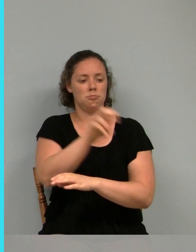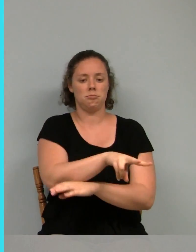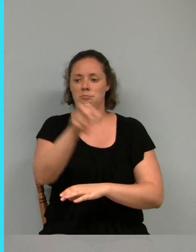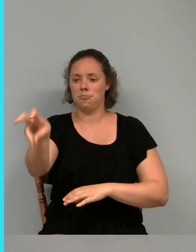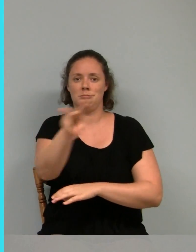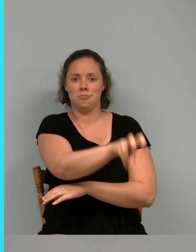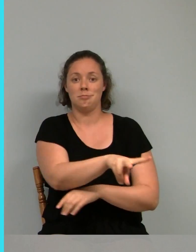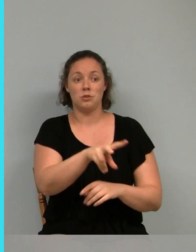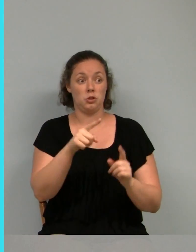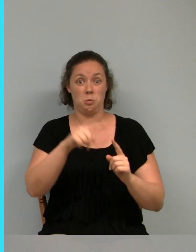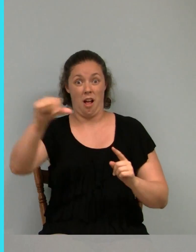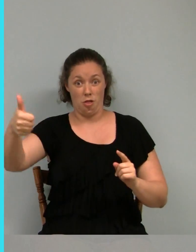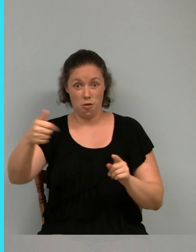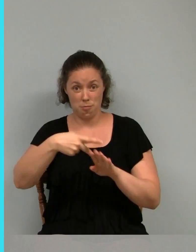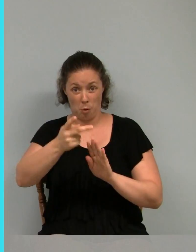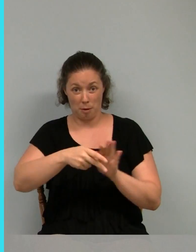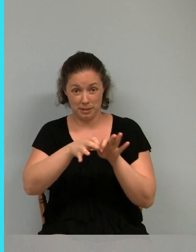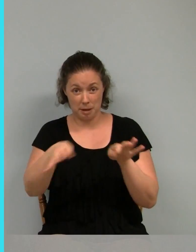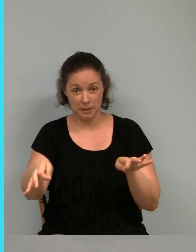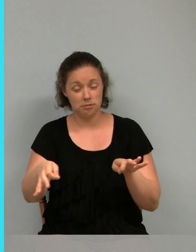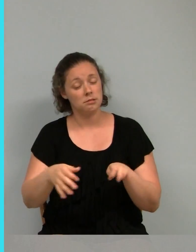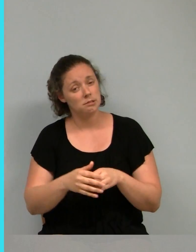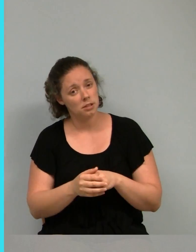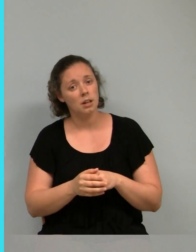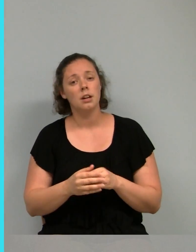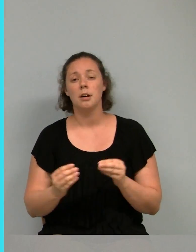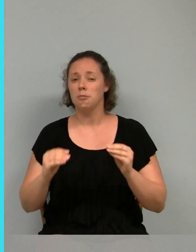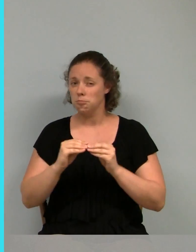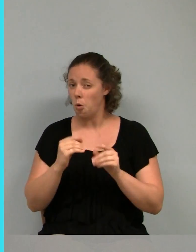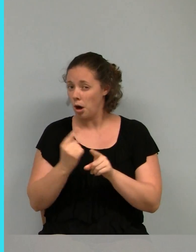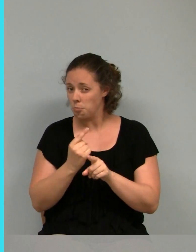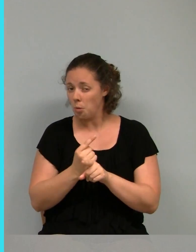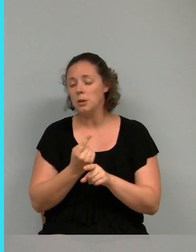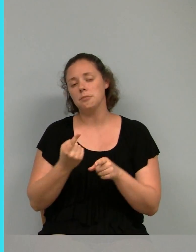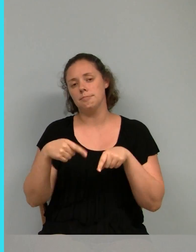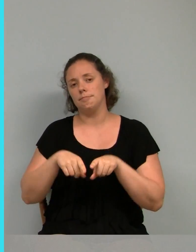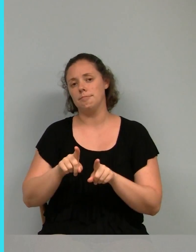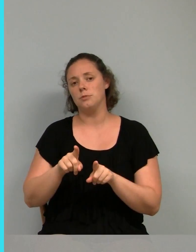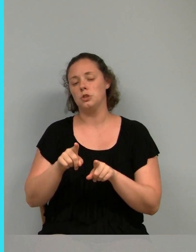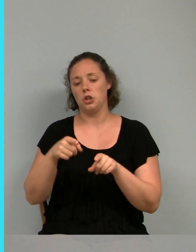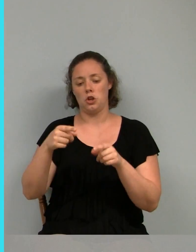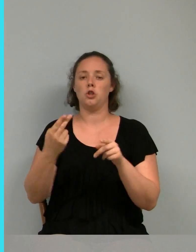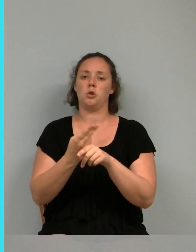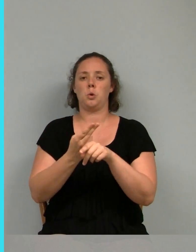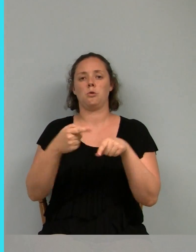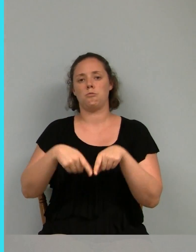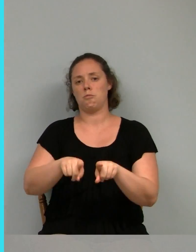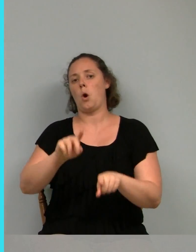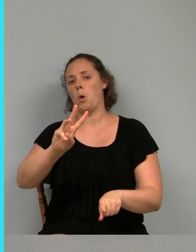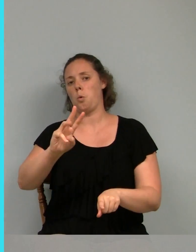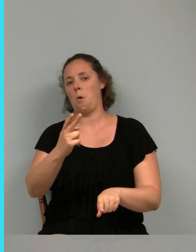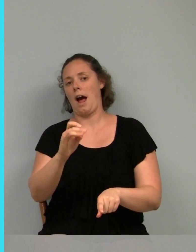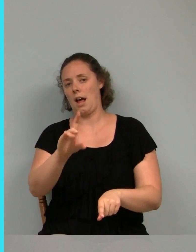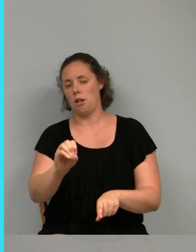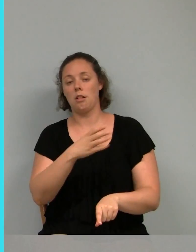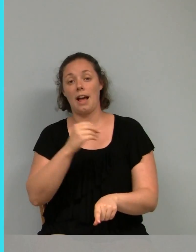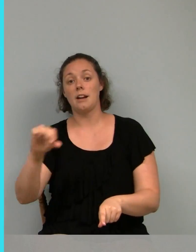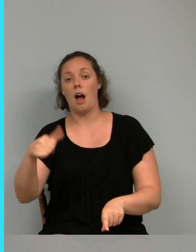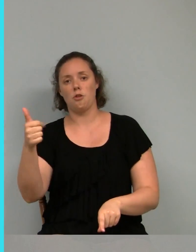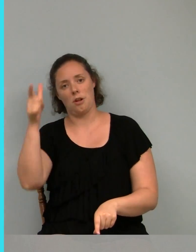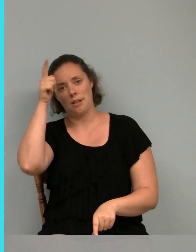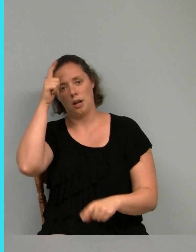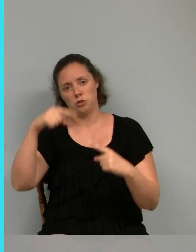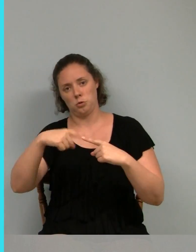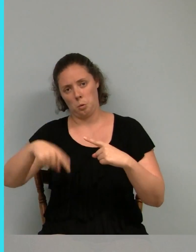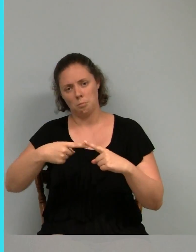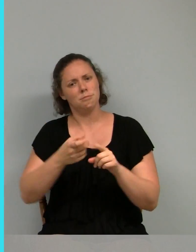other programming statements. It's more appropriate to use while and similar logical loops to make your